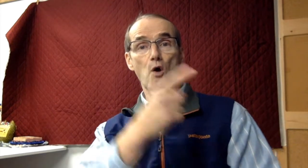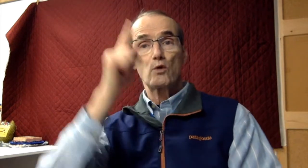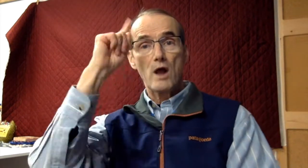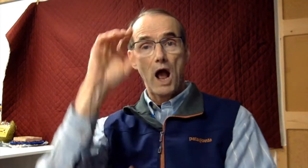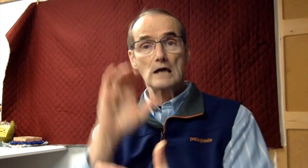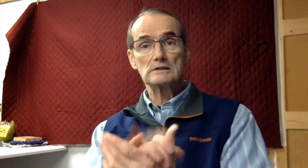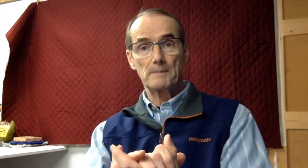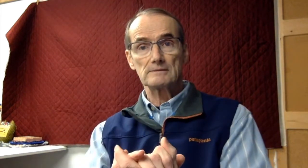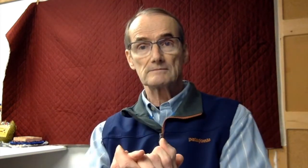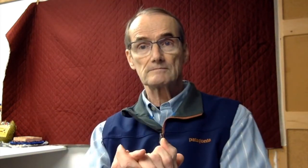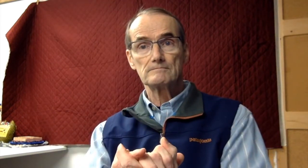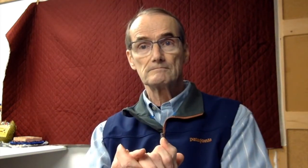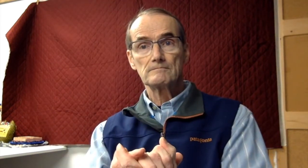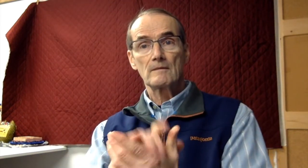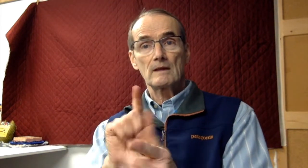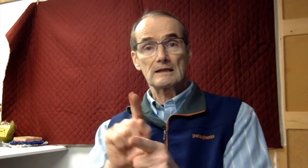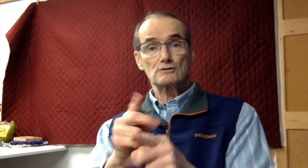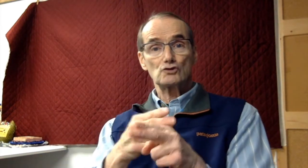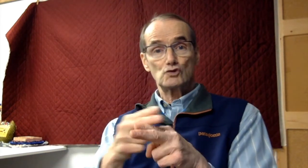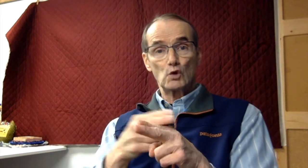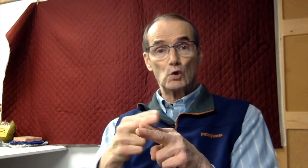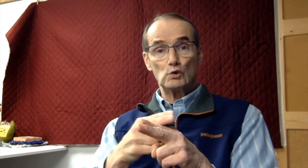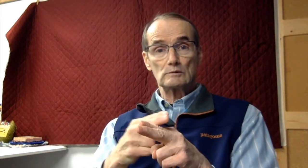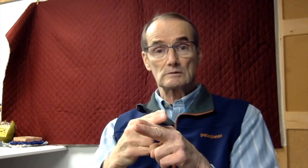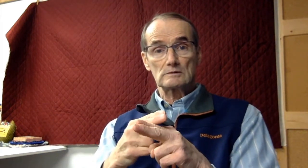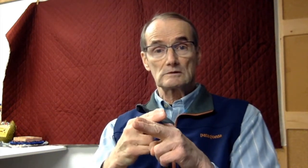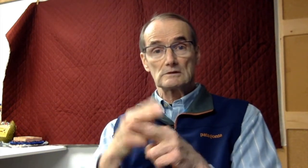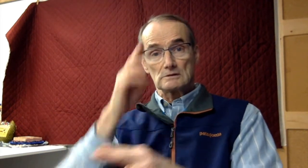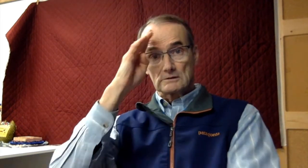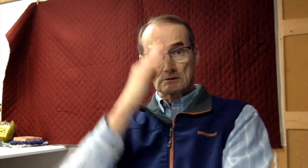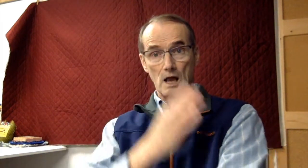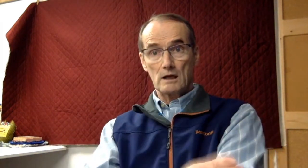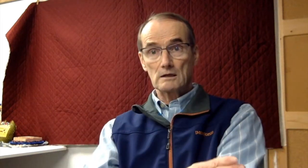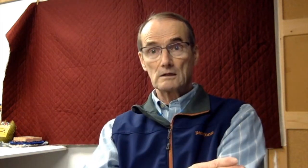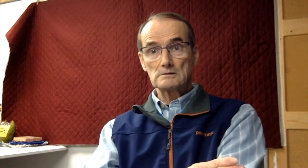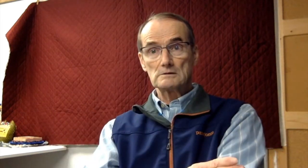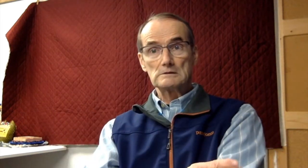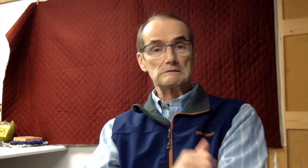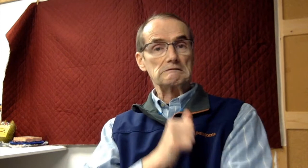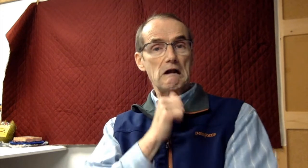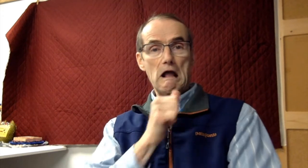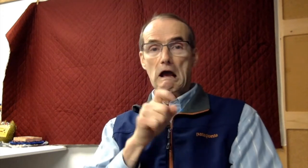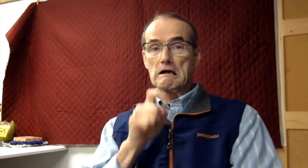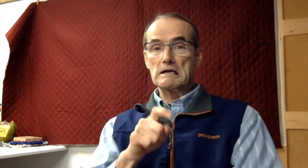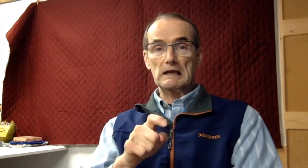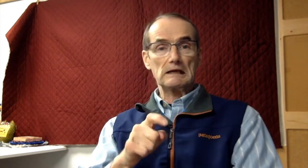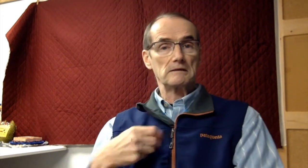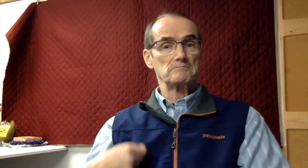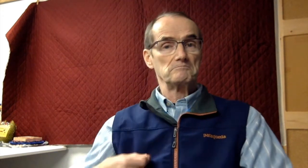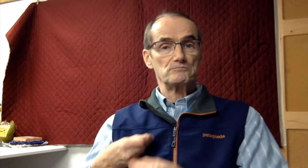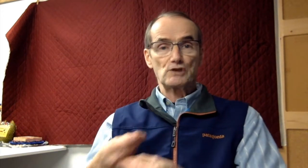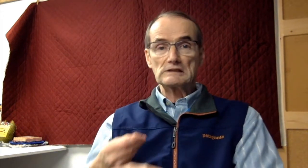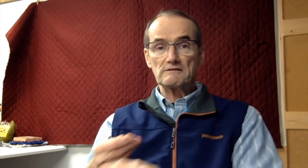explaining to her husband Once the child is